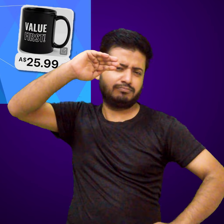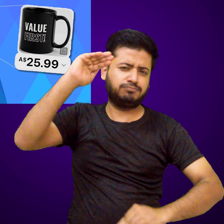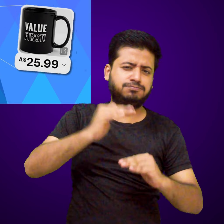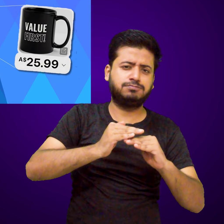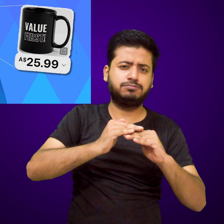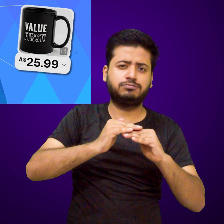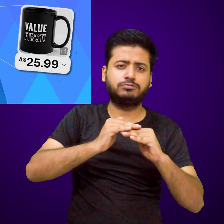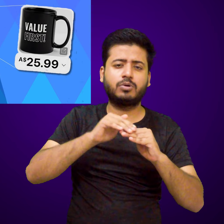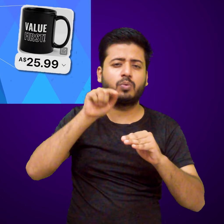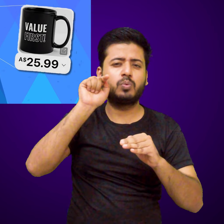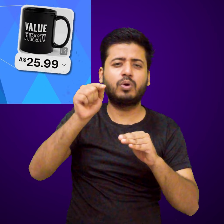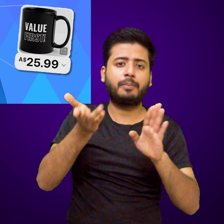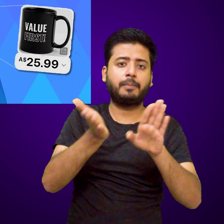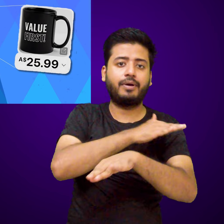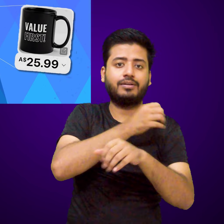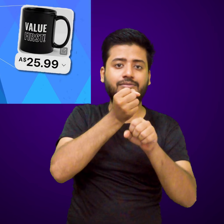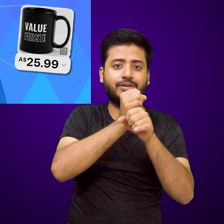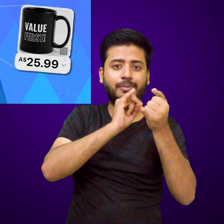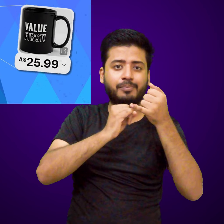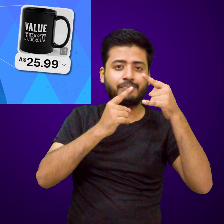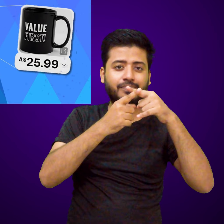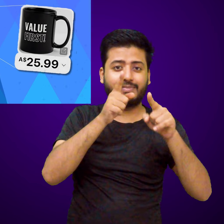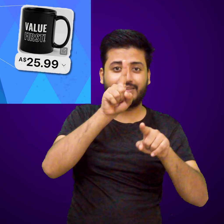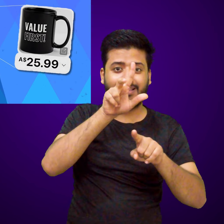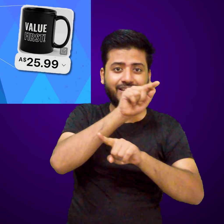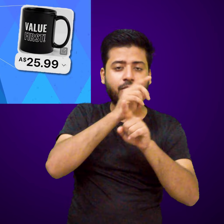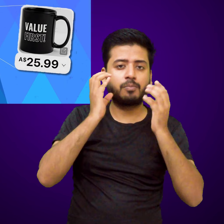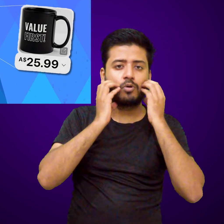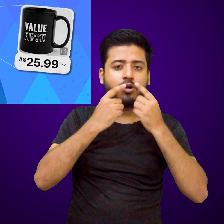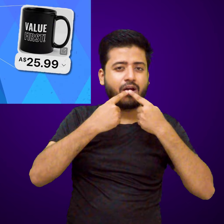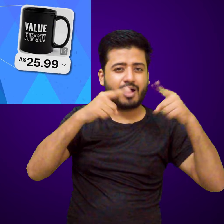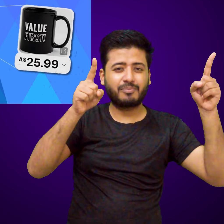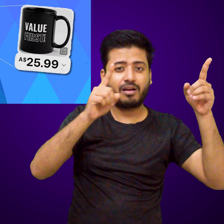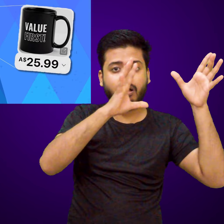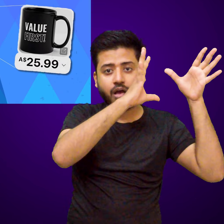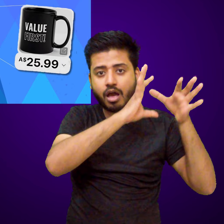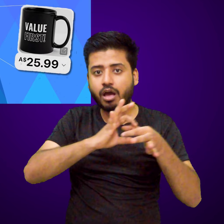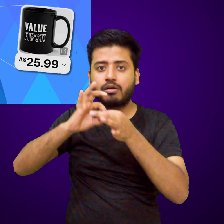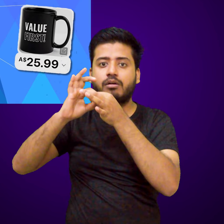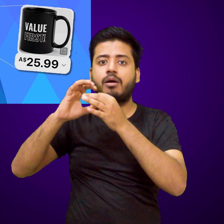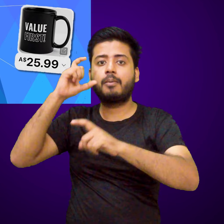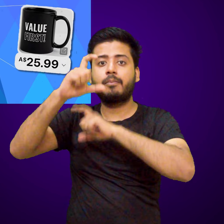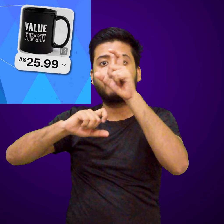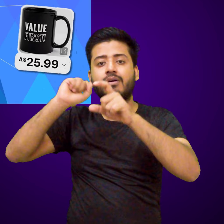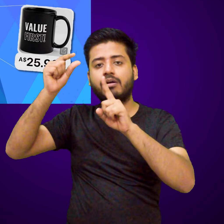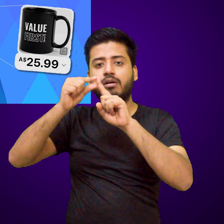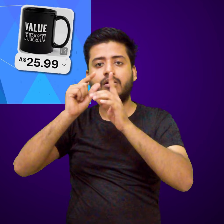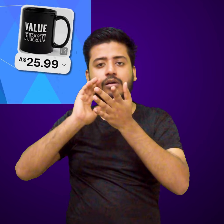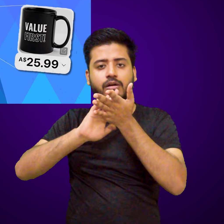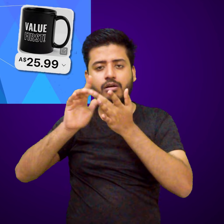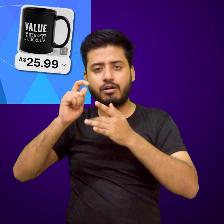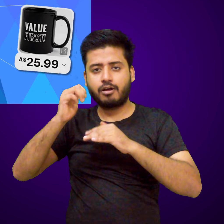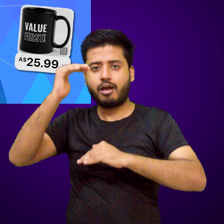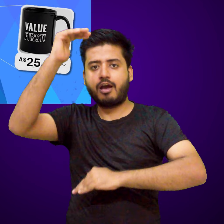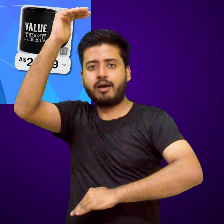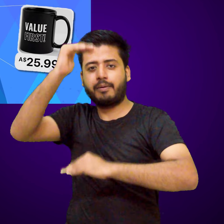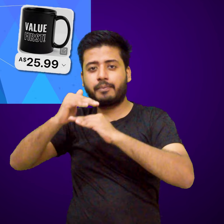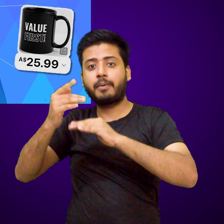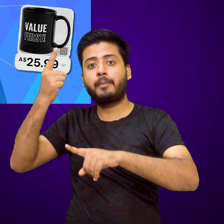cookware, pots and pans with a high iron content, to work. Use a magnet to check the bottom of your pot or pan. If the